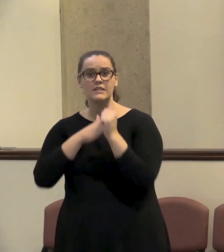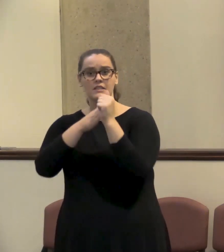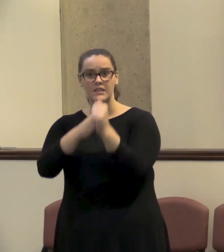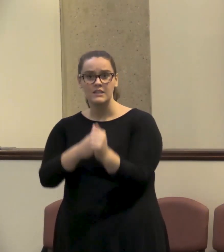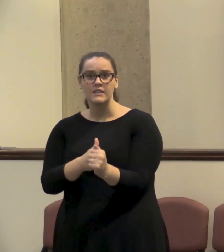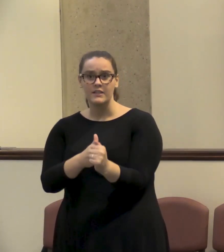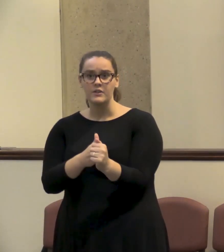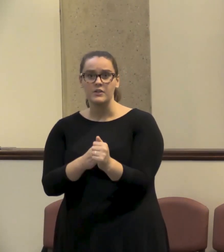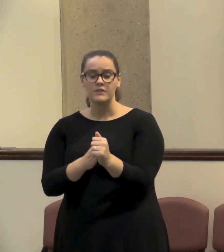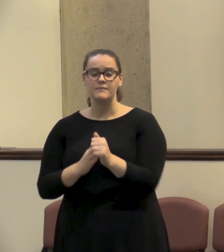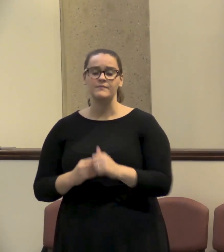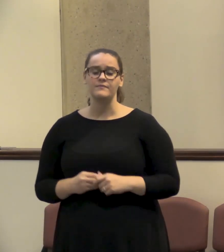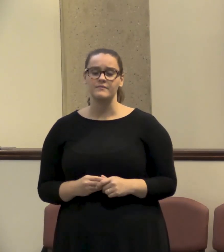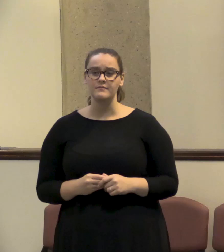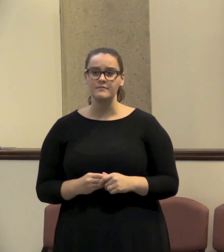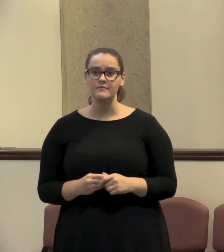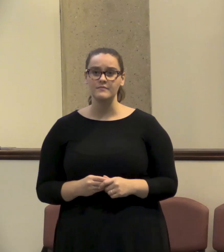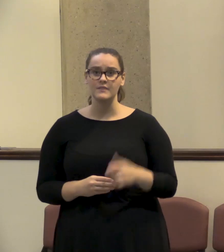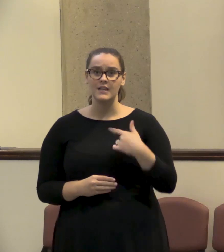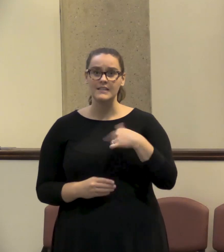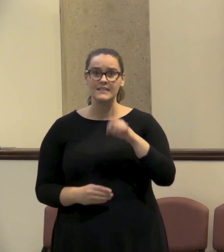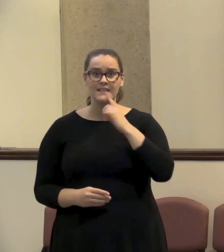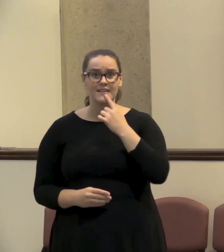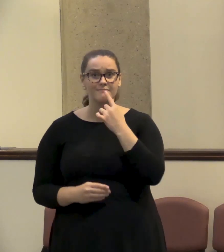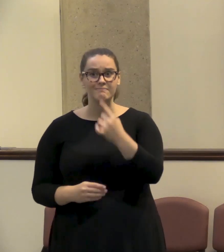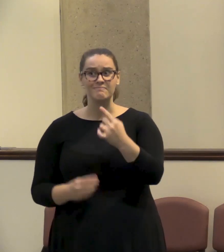that went in declaring the climate emergency.